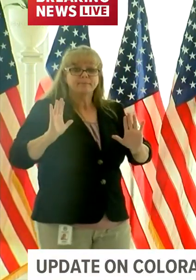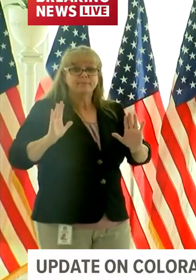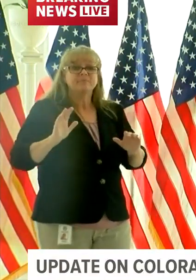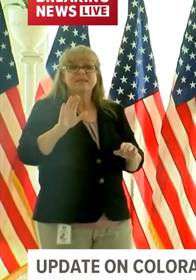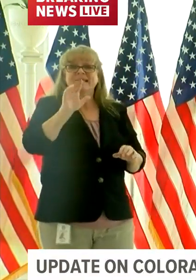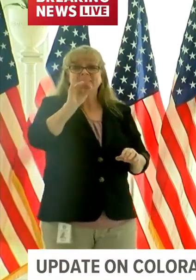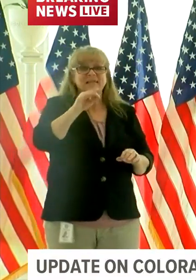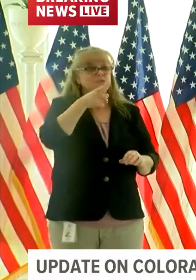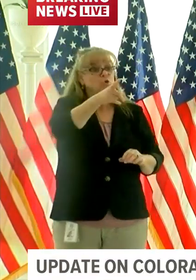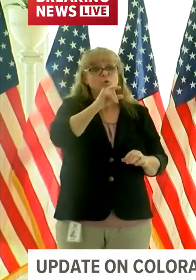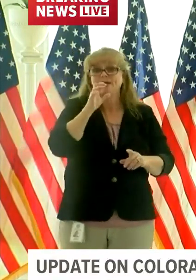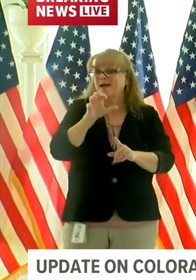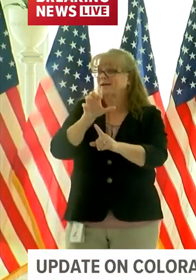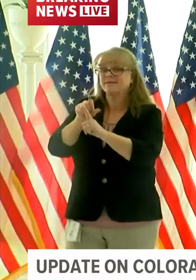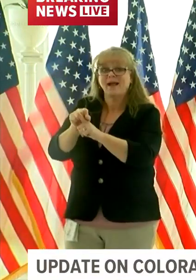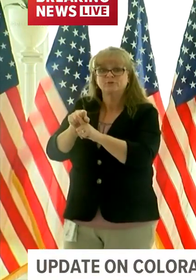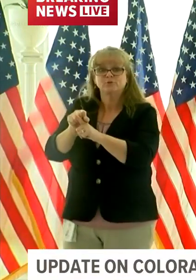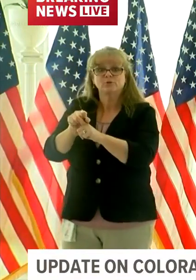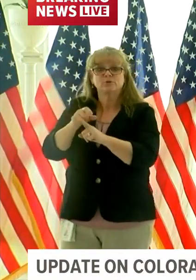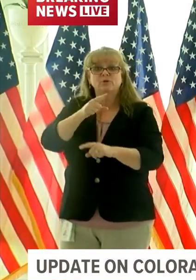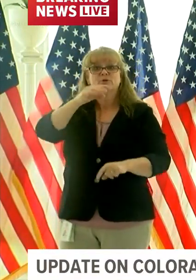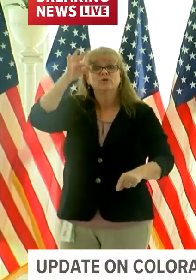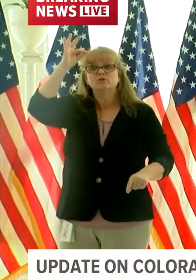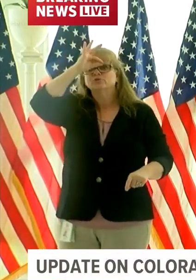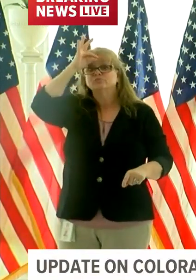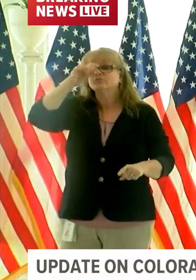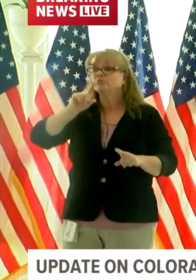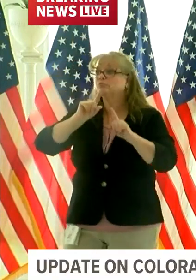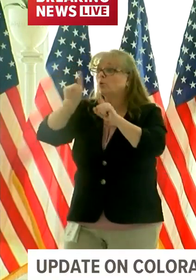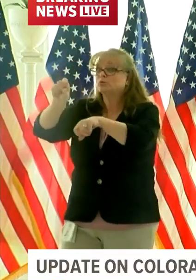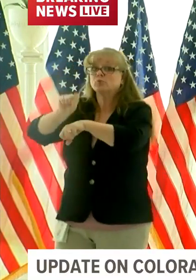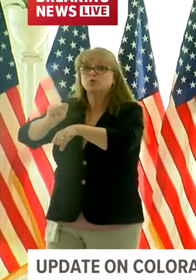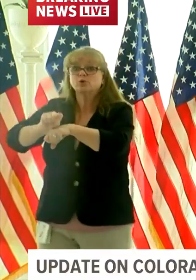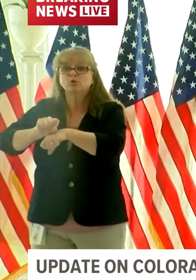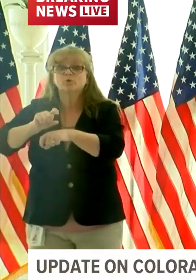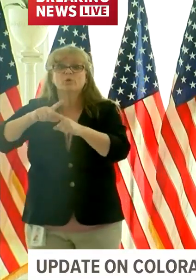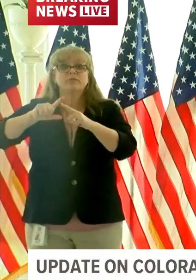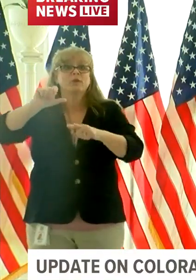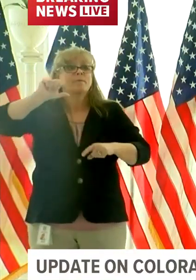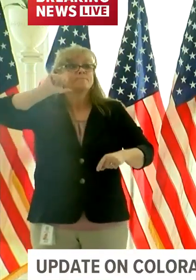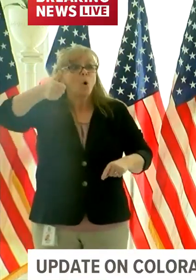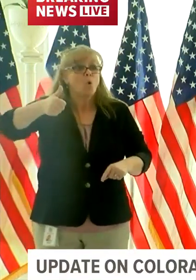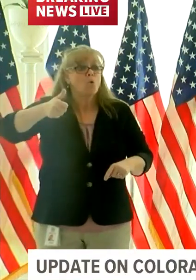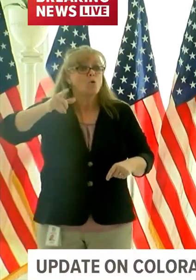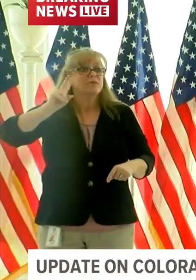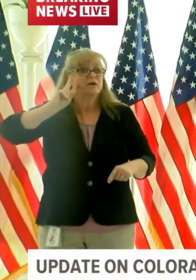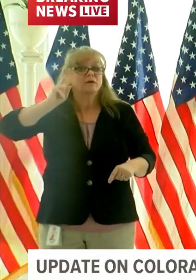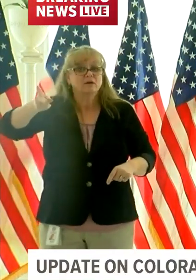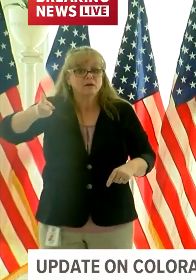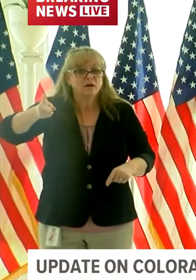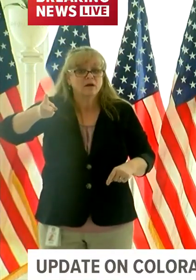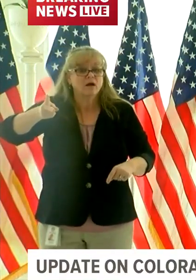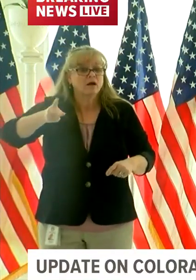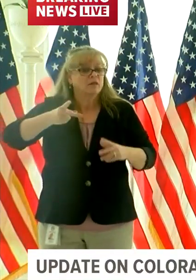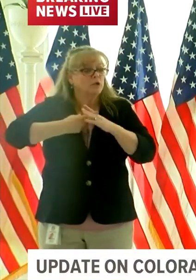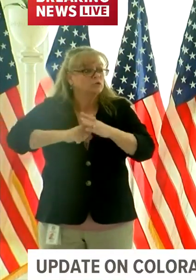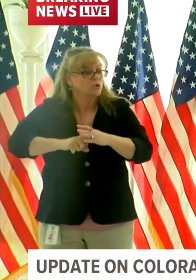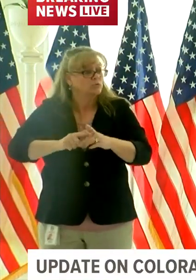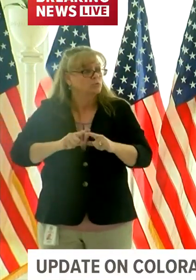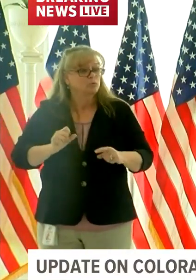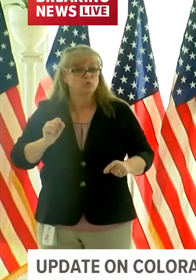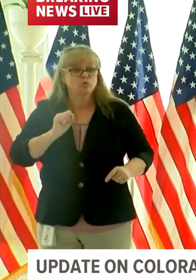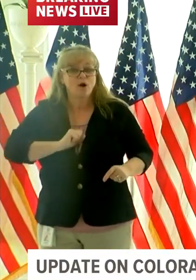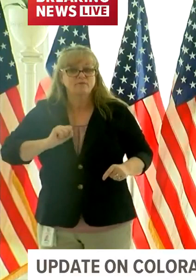work before severe symptoms manifested. Again, unfortunately, there's 25 to 50% that